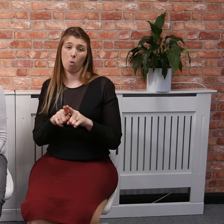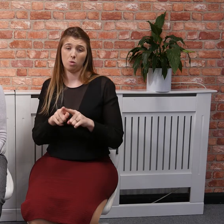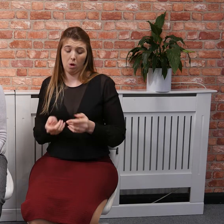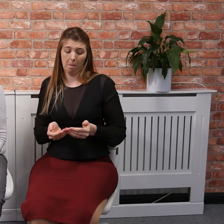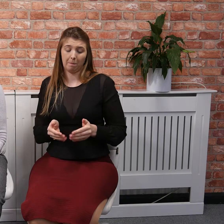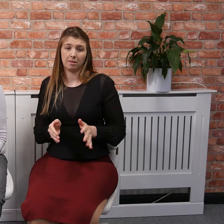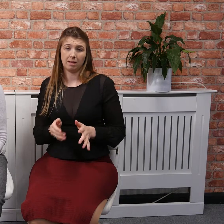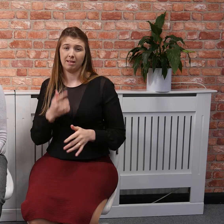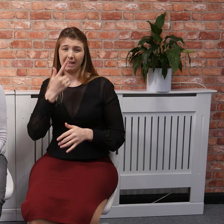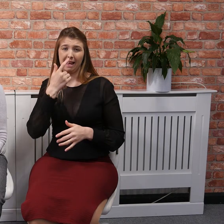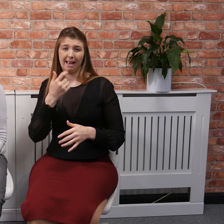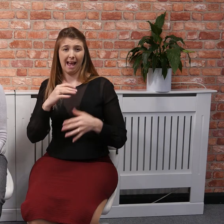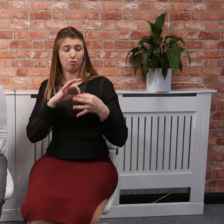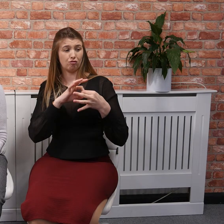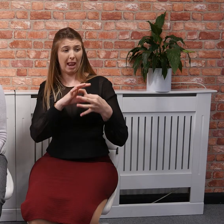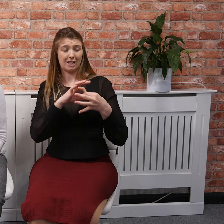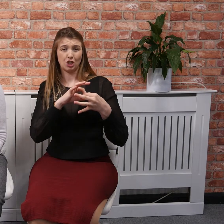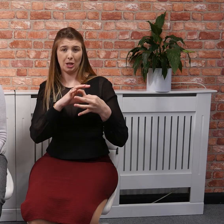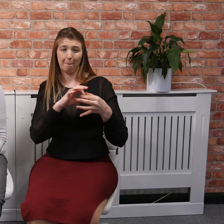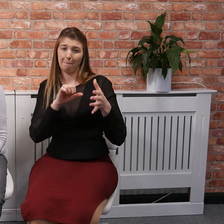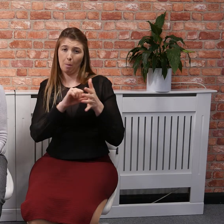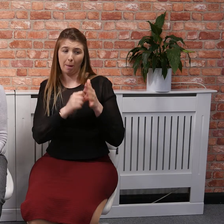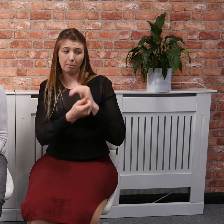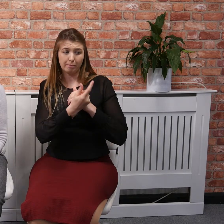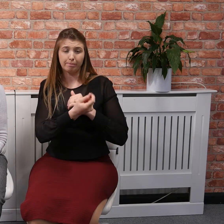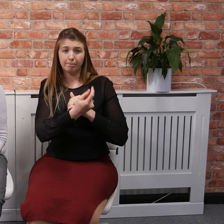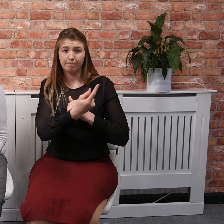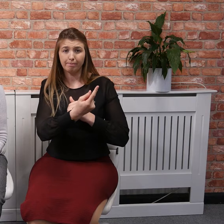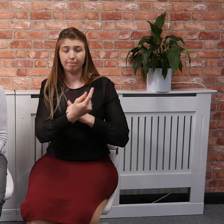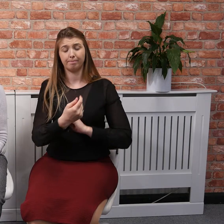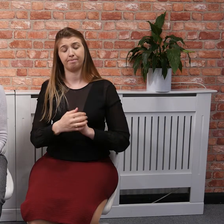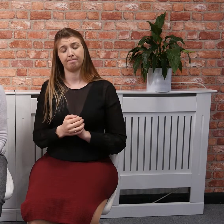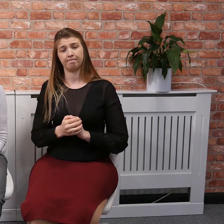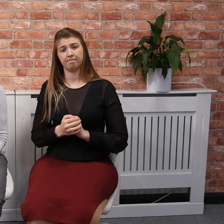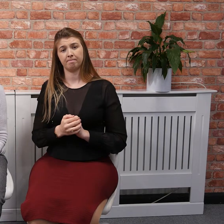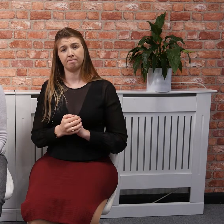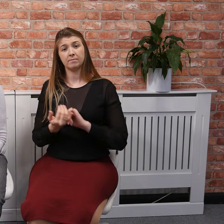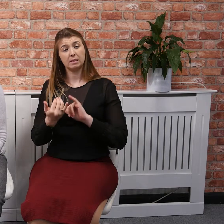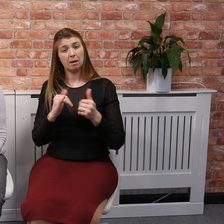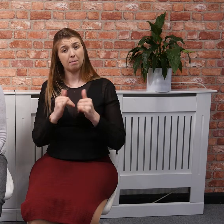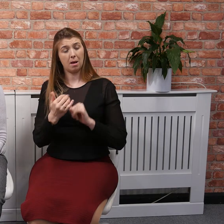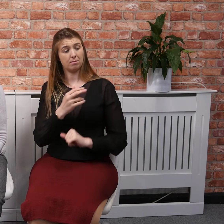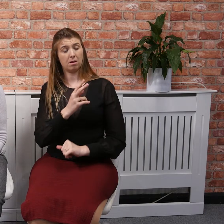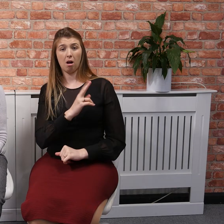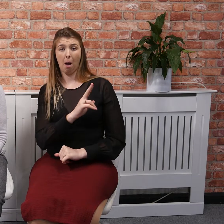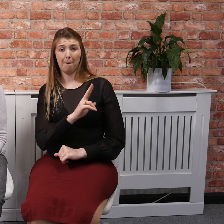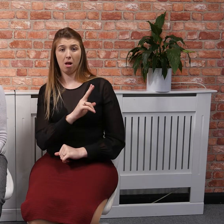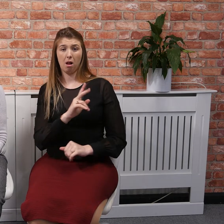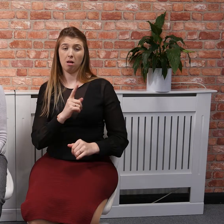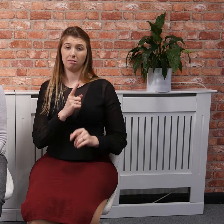be tricky if there is a couple and one of them feels very differently from the